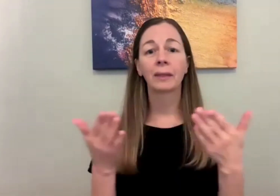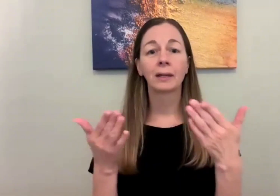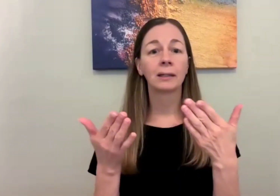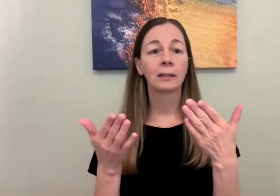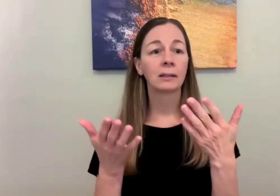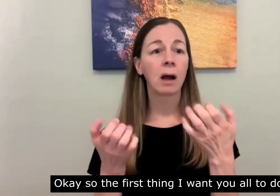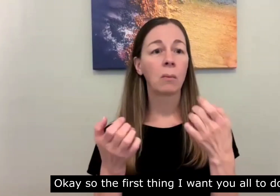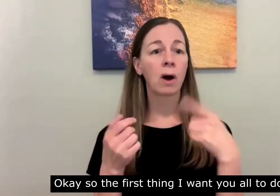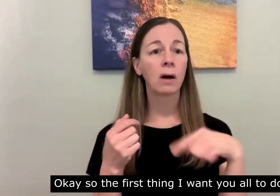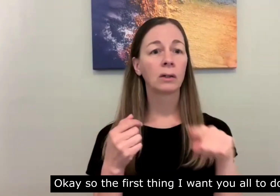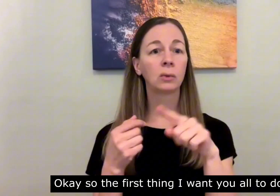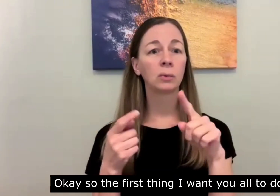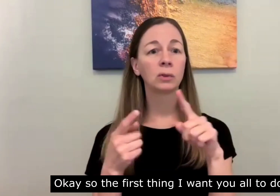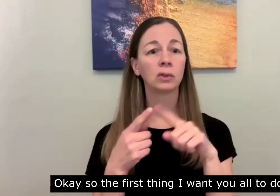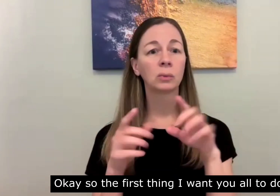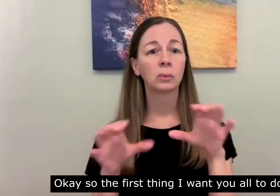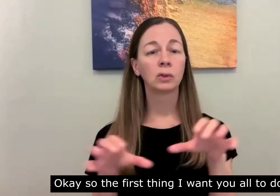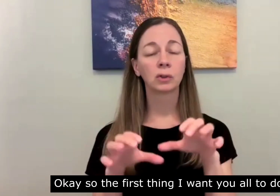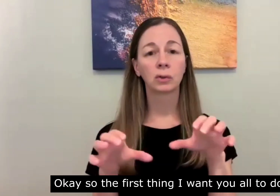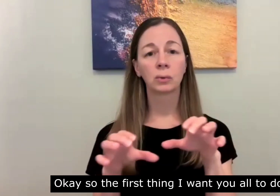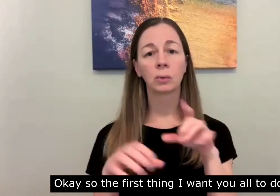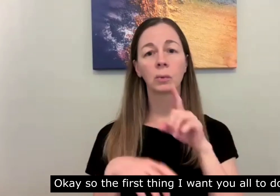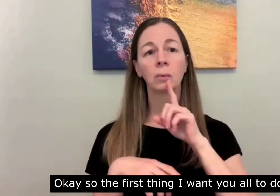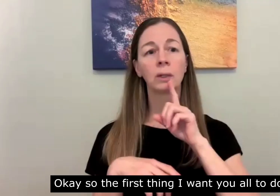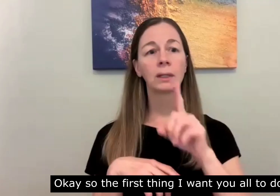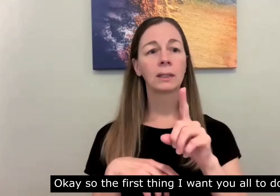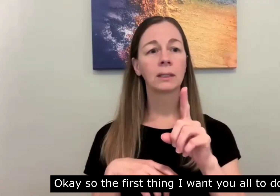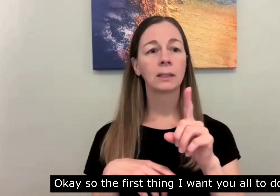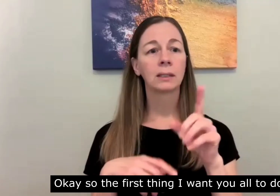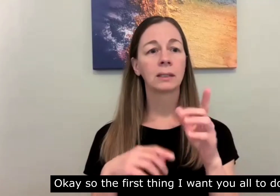Okay, so the first thing I want you all to do